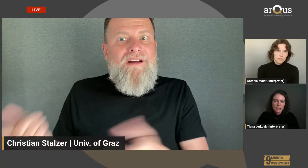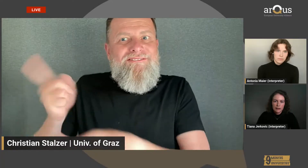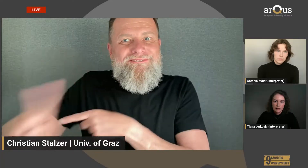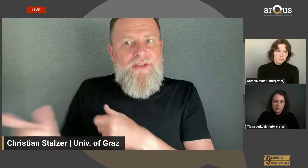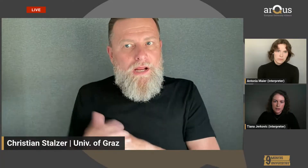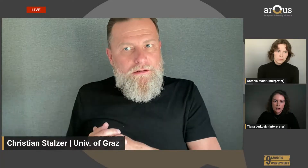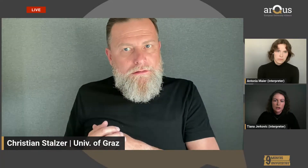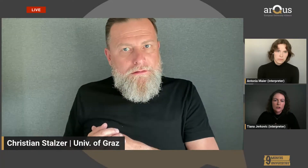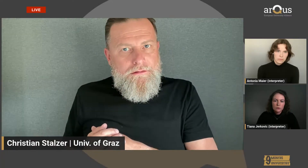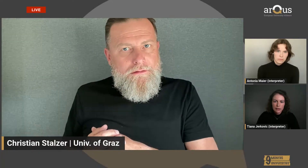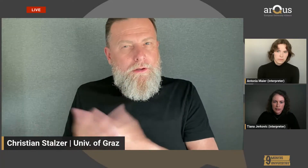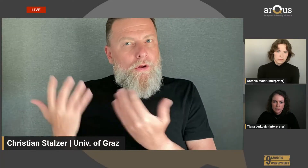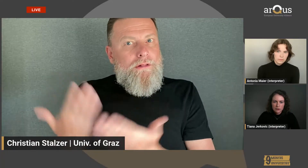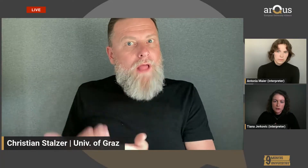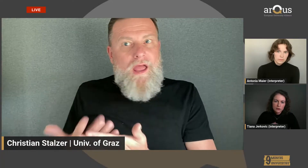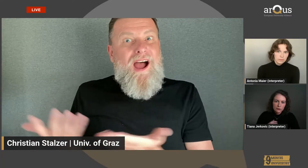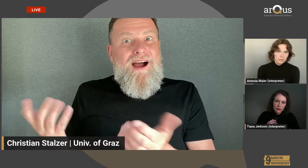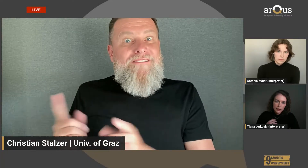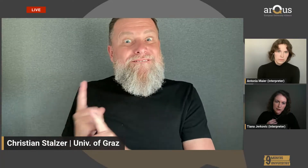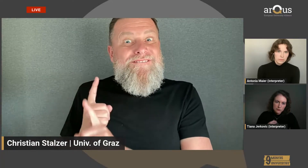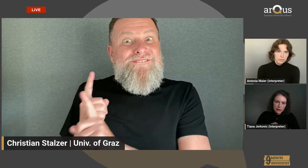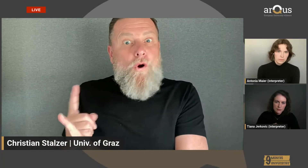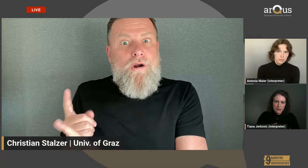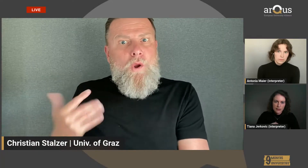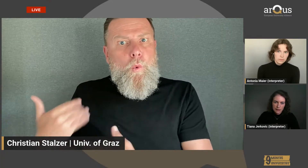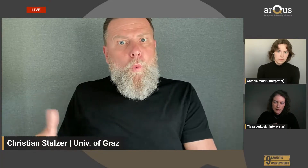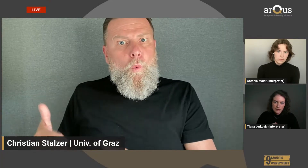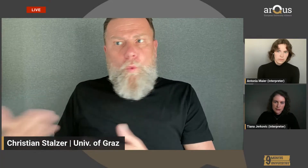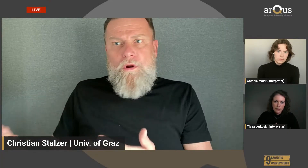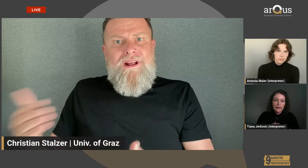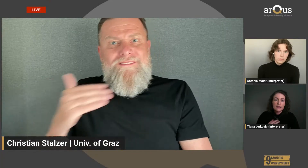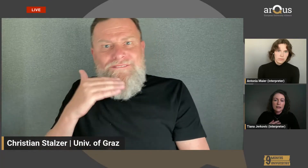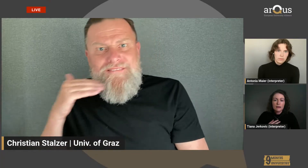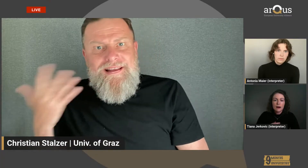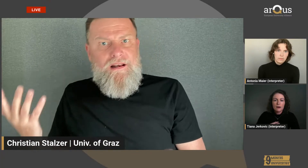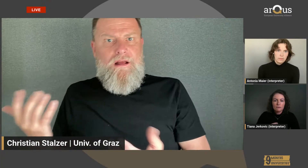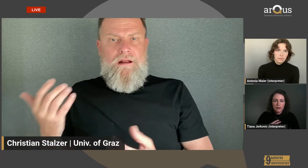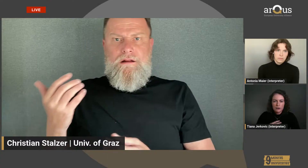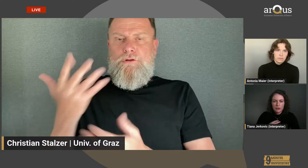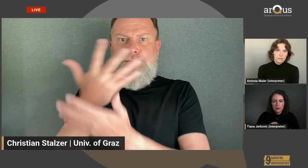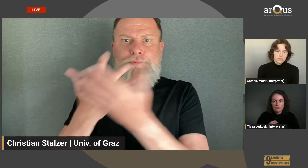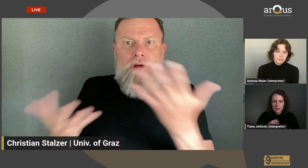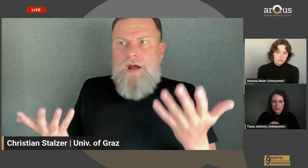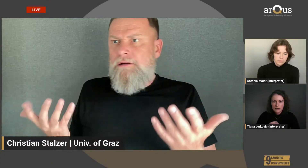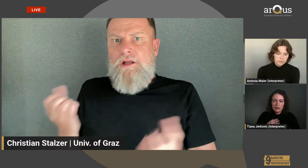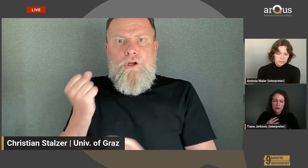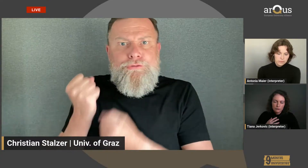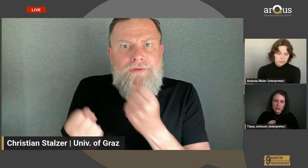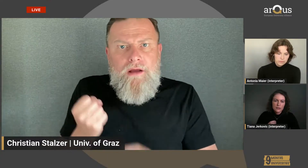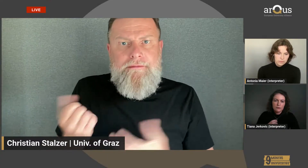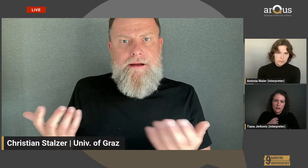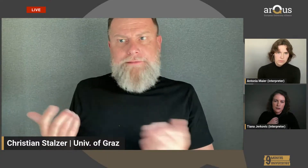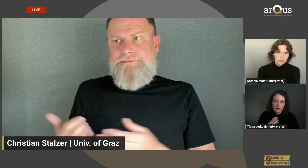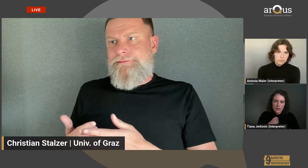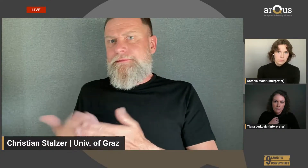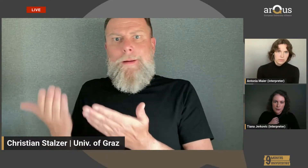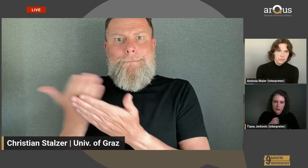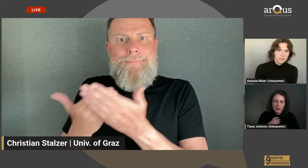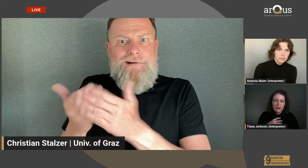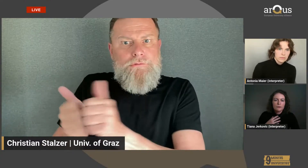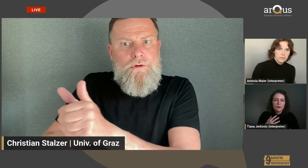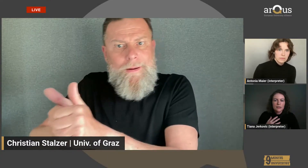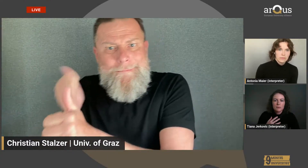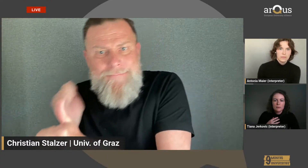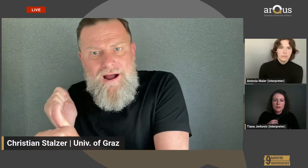to sign language too late or too limited access, then there are a lot of risk factors